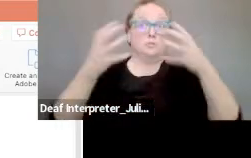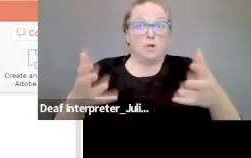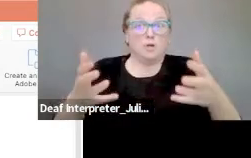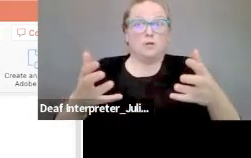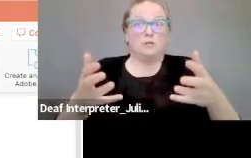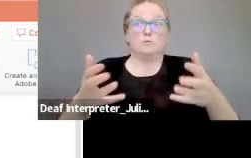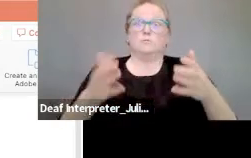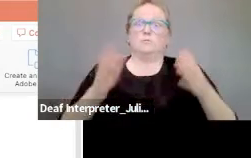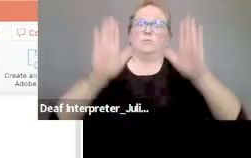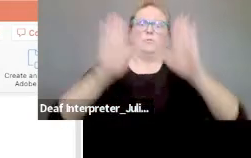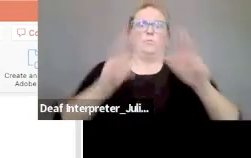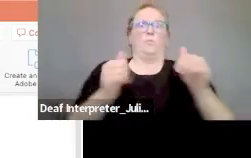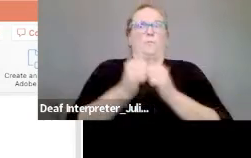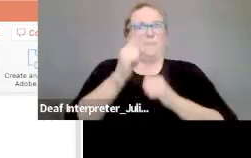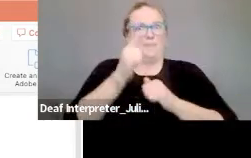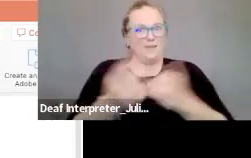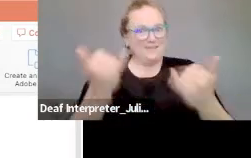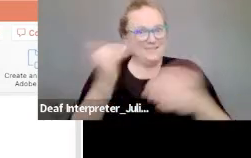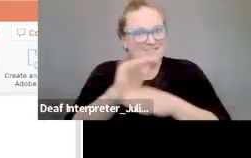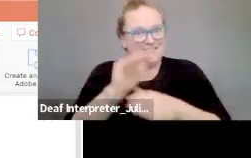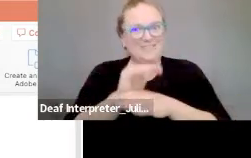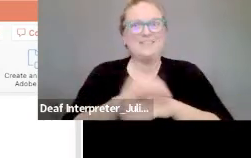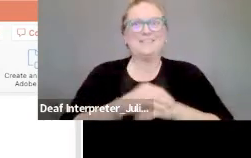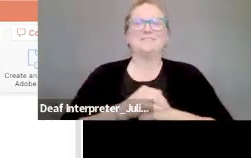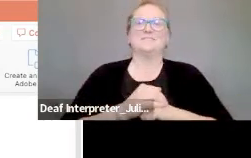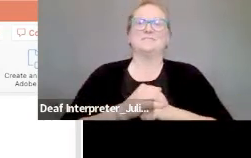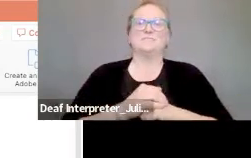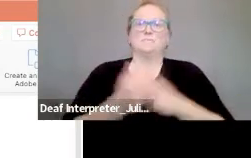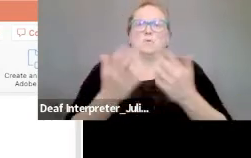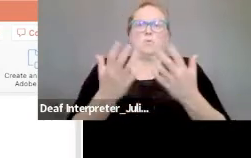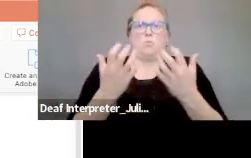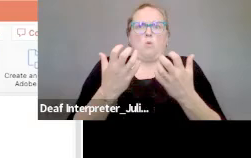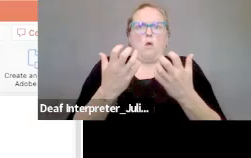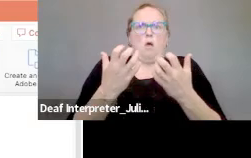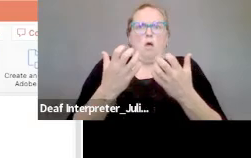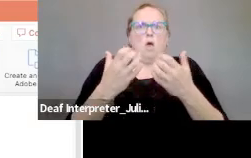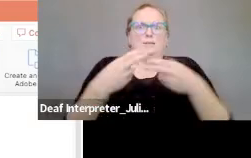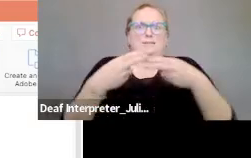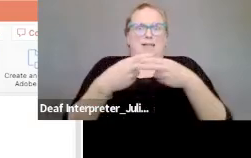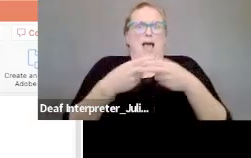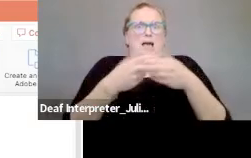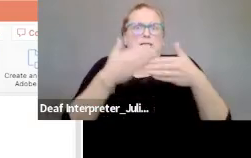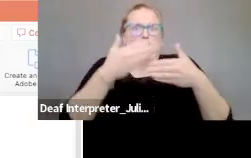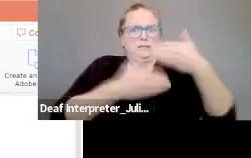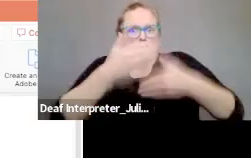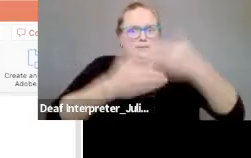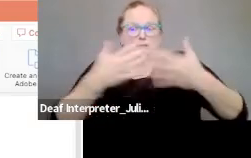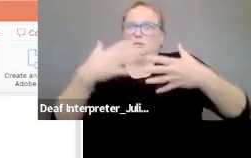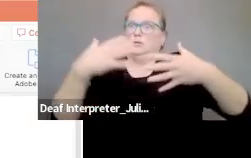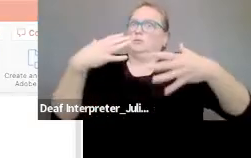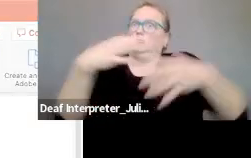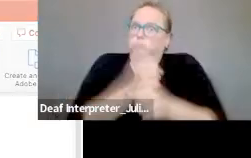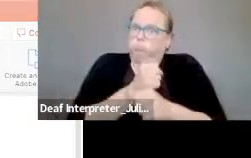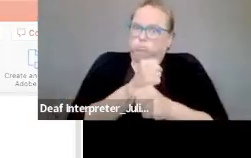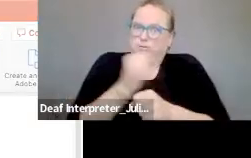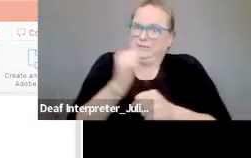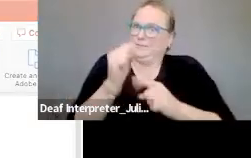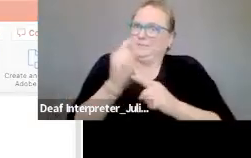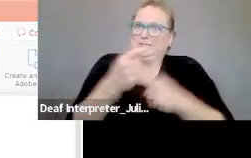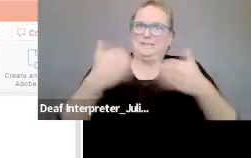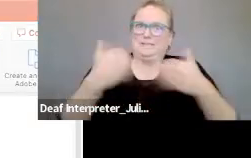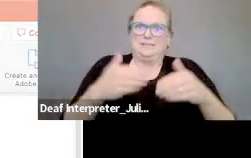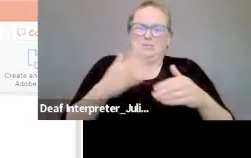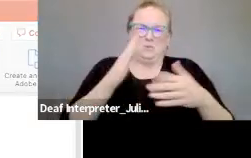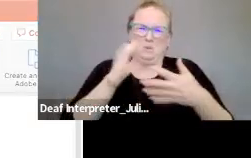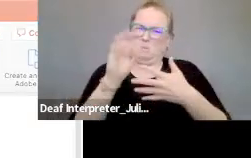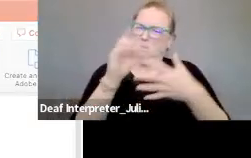try to go through a bunch of slides here in about 10 minutes. So I apologize if it's a lot of information, but I just want to